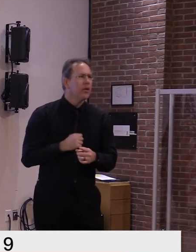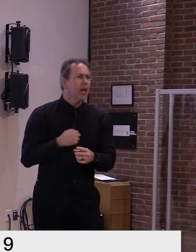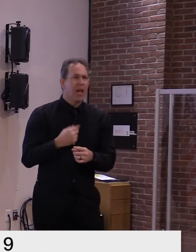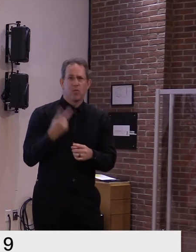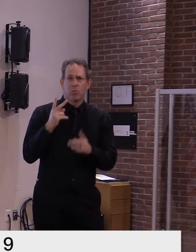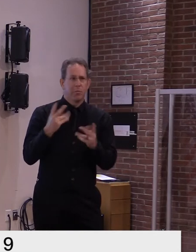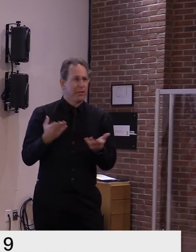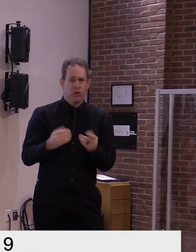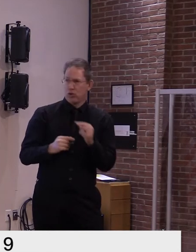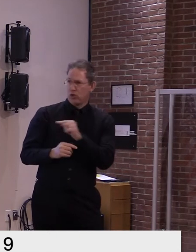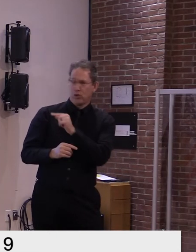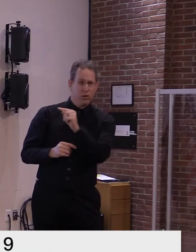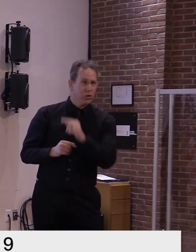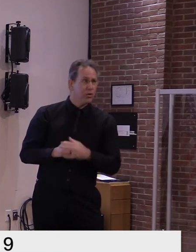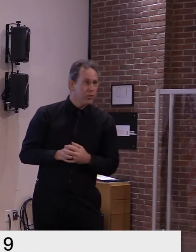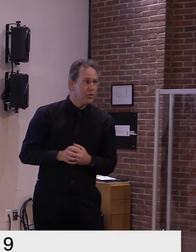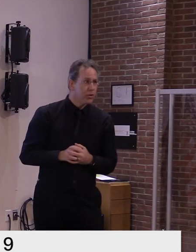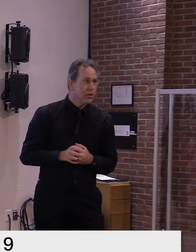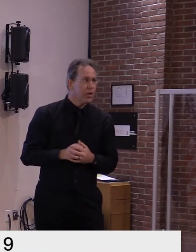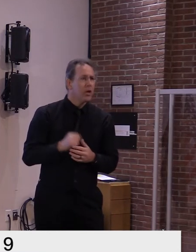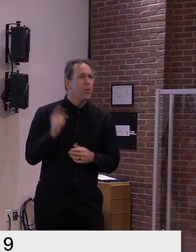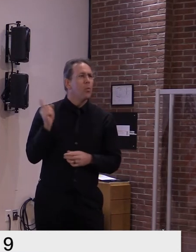Smith. Was it either of your ideas to